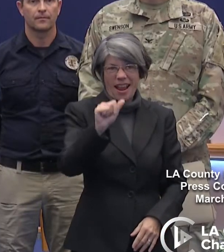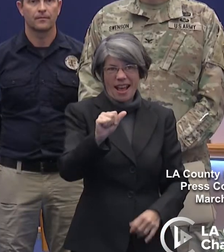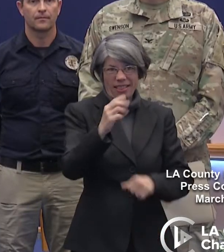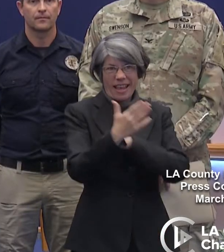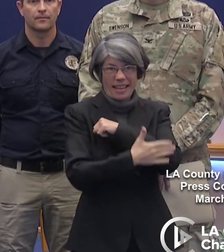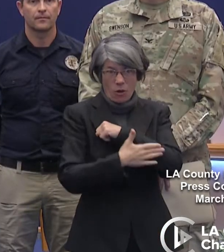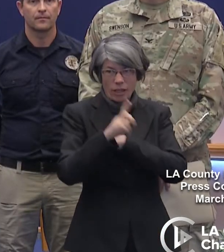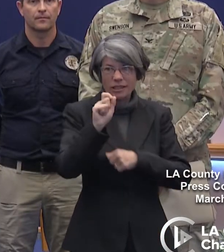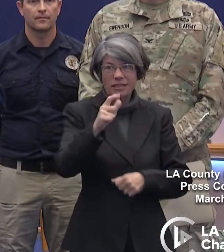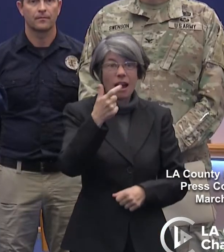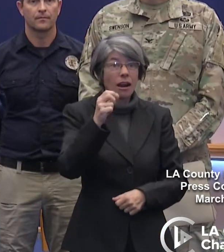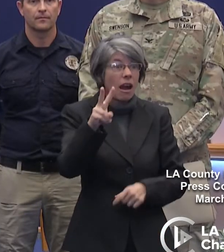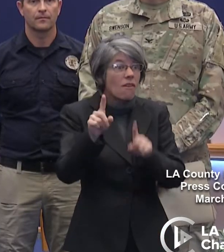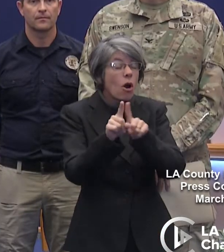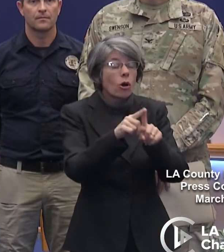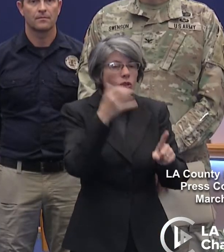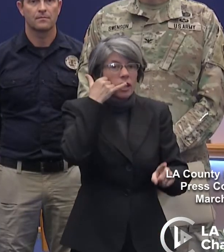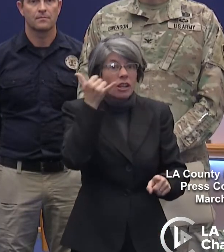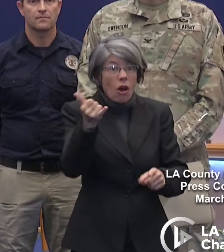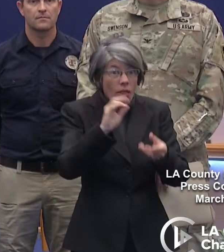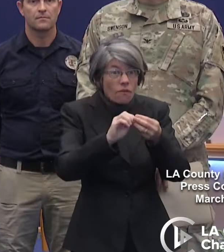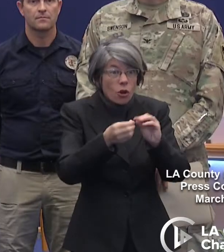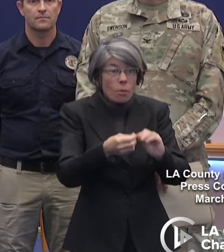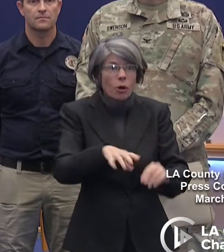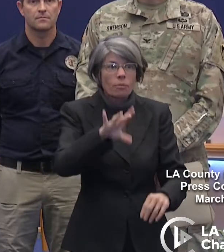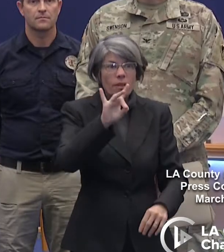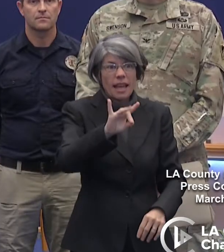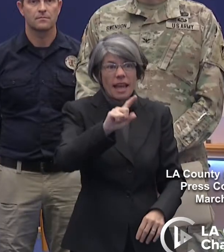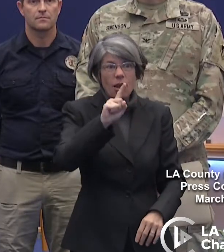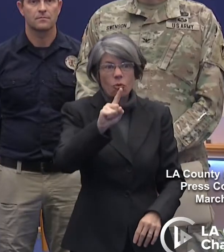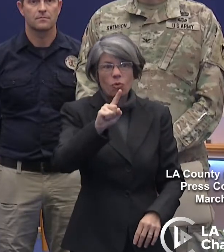readylacounty.gov. You can also call our dispatch number at